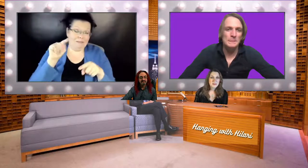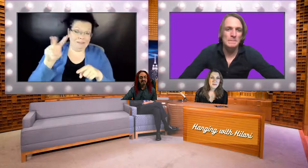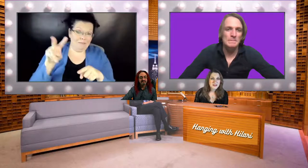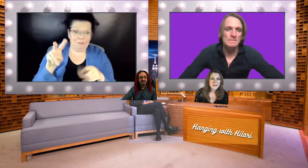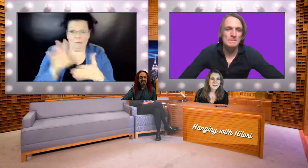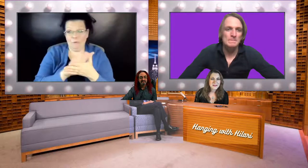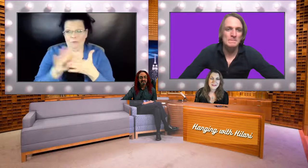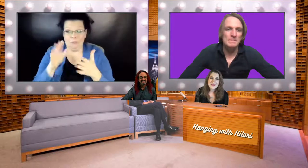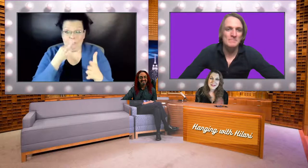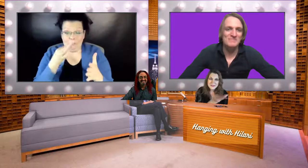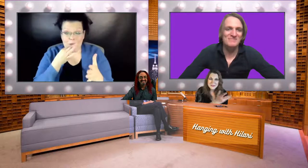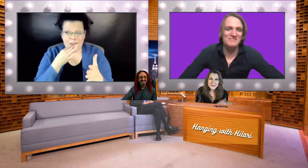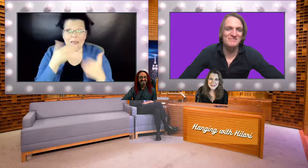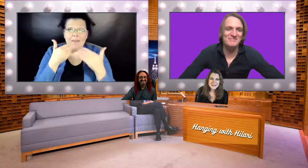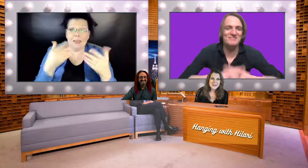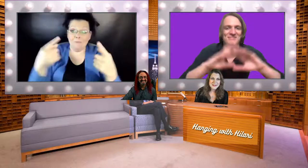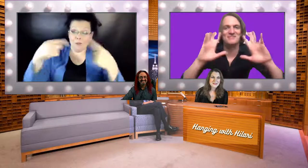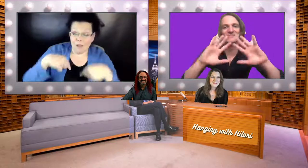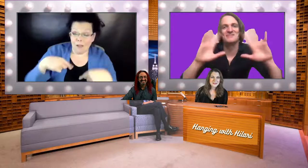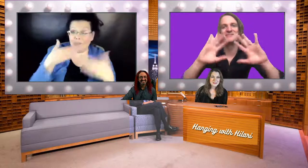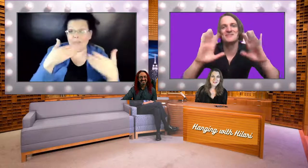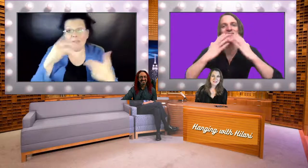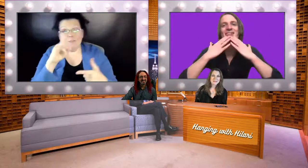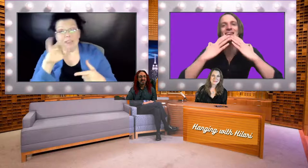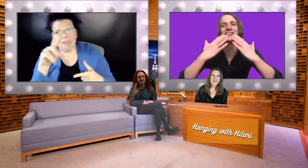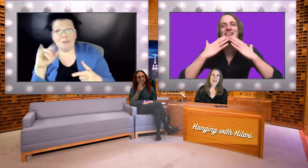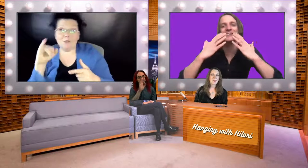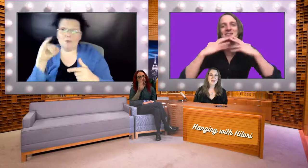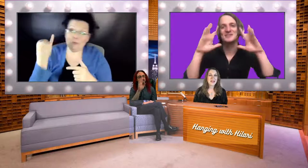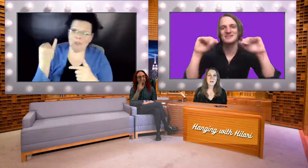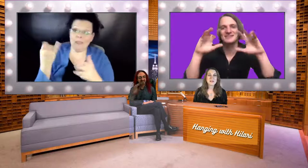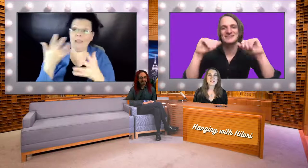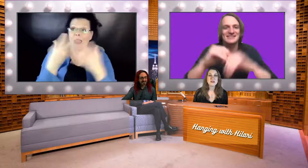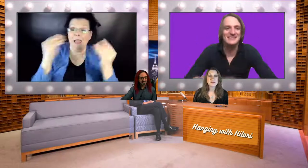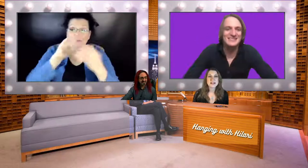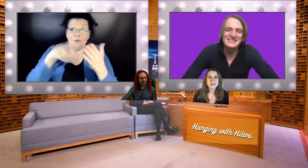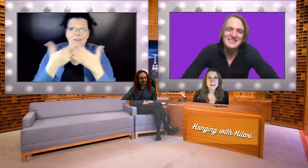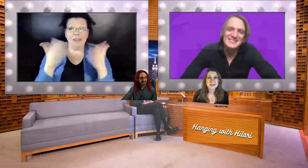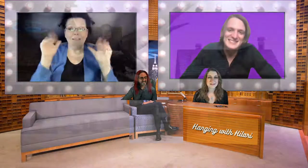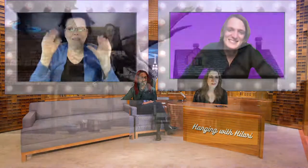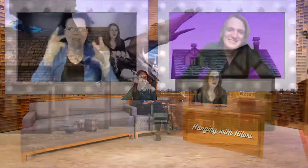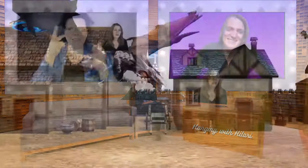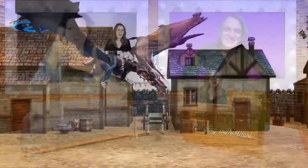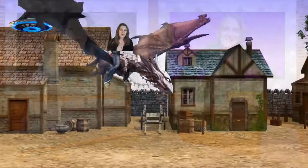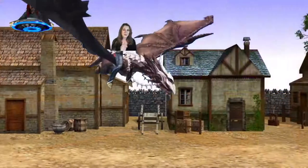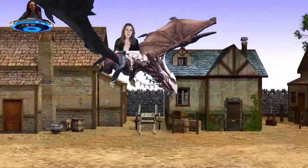thank you for being here. Thank you again, David and Julie. And with that, we'll see you next